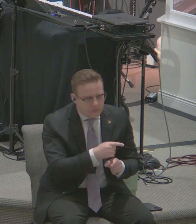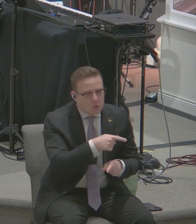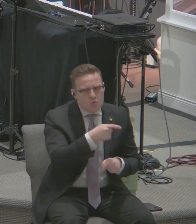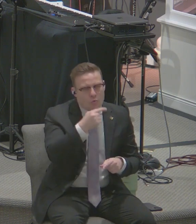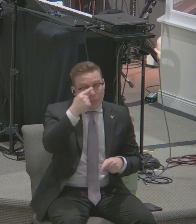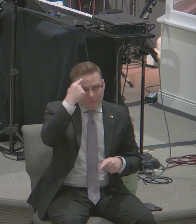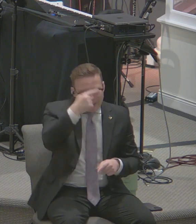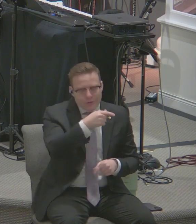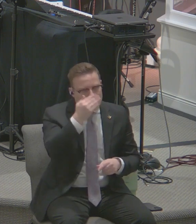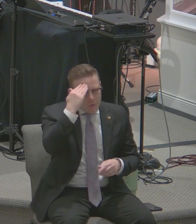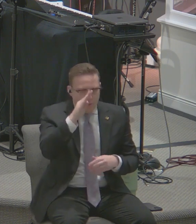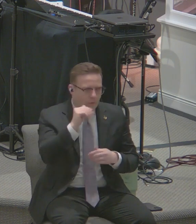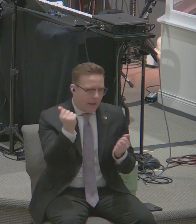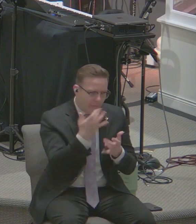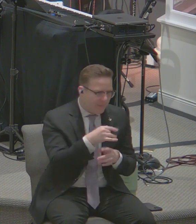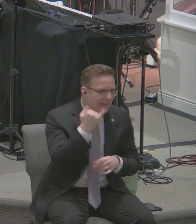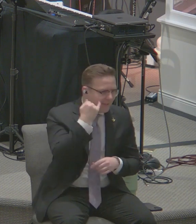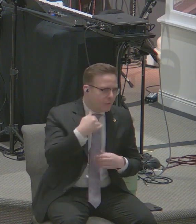You really do.